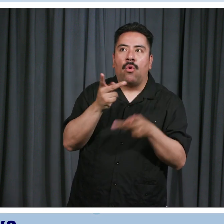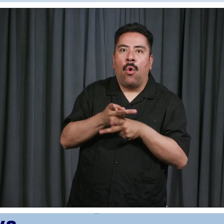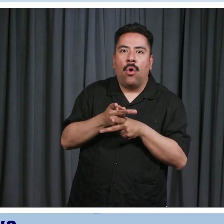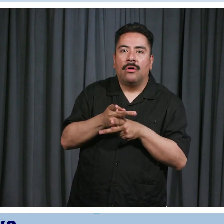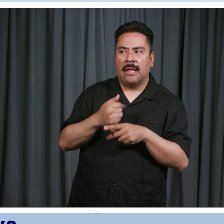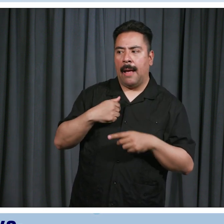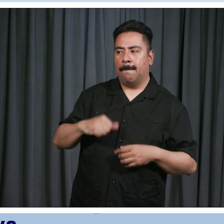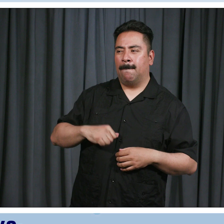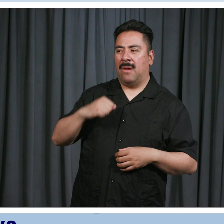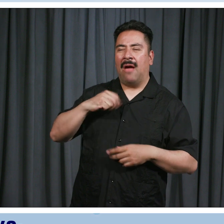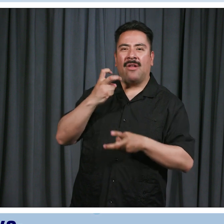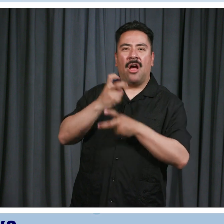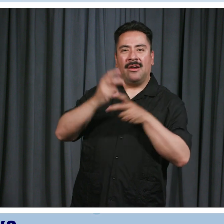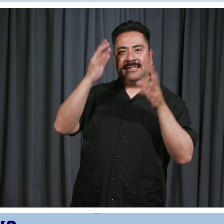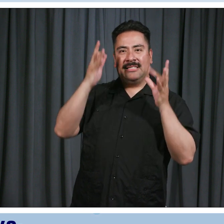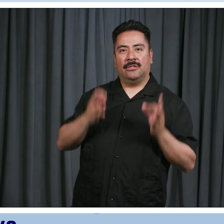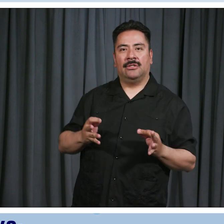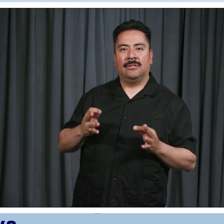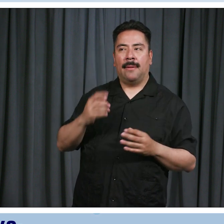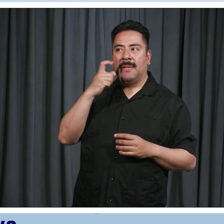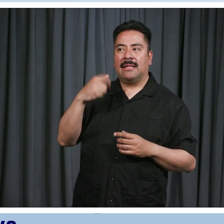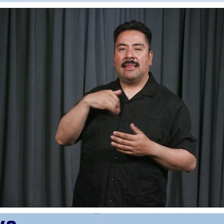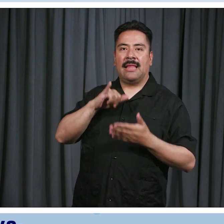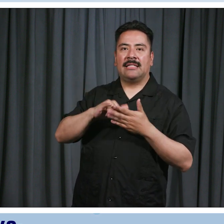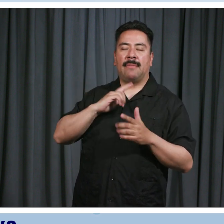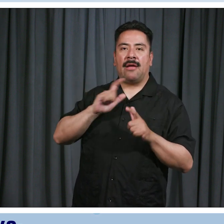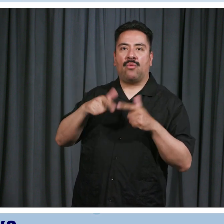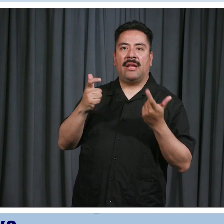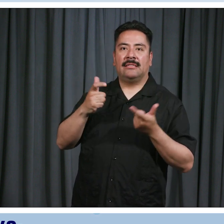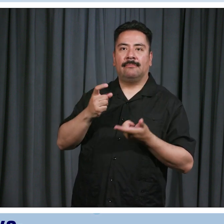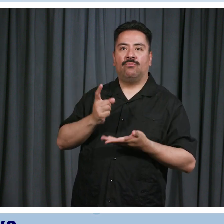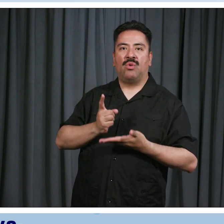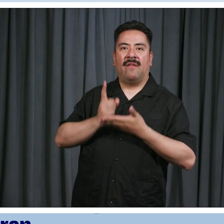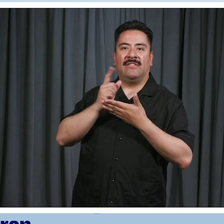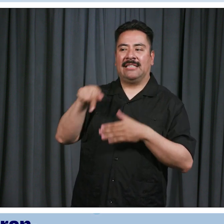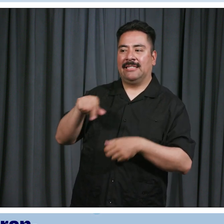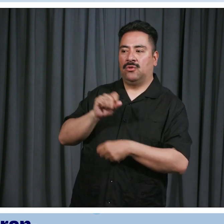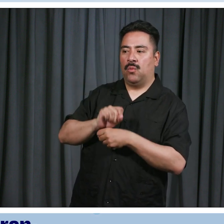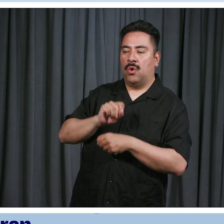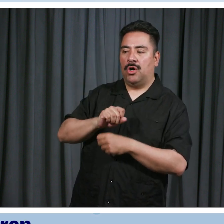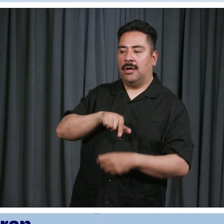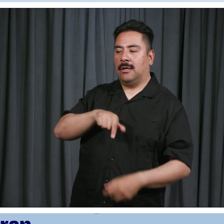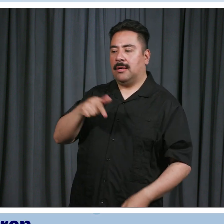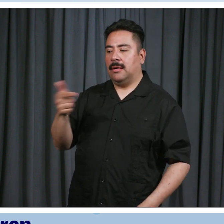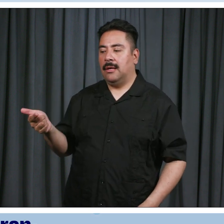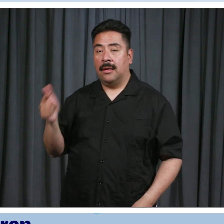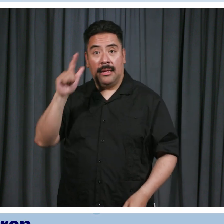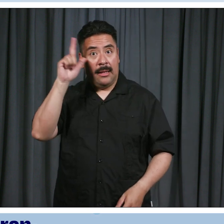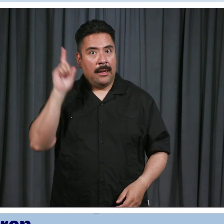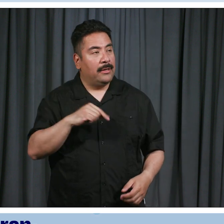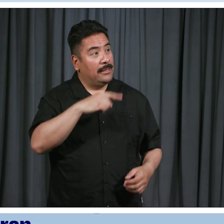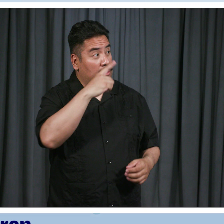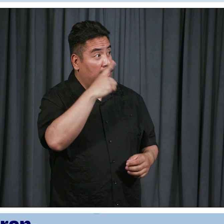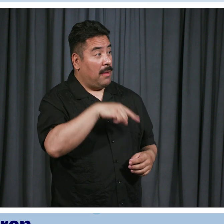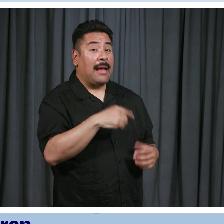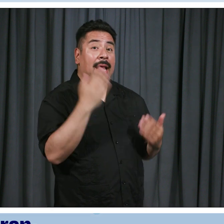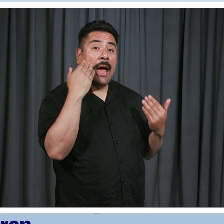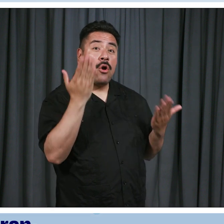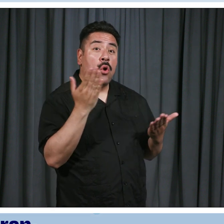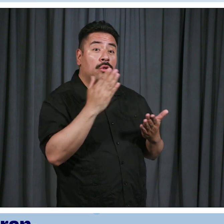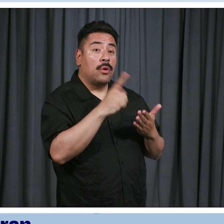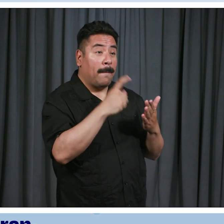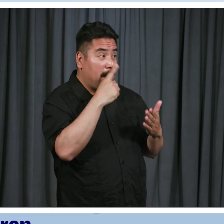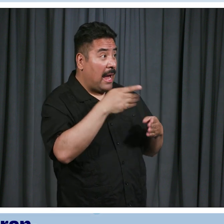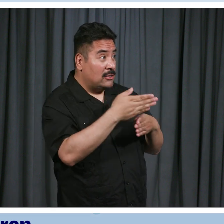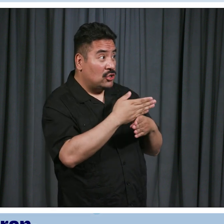hard choice because this is like my greatest privilege, this work. Yeah, well, would you share like